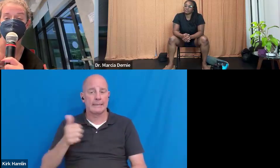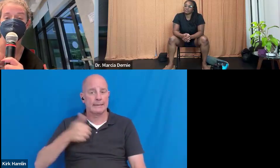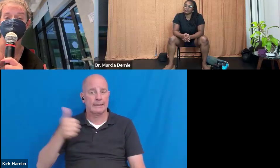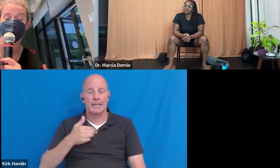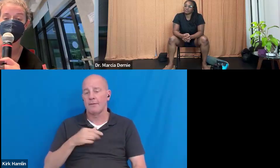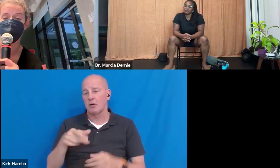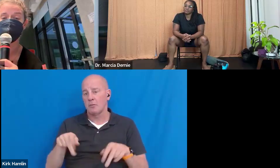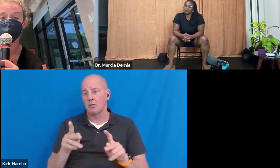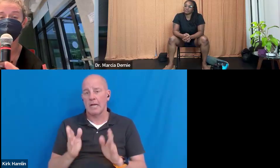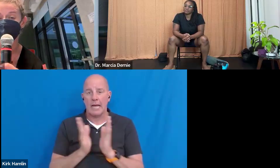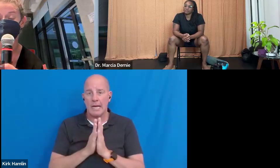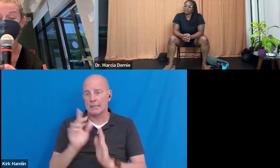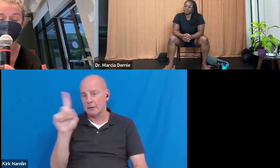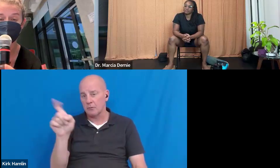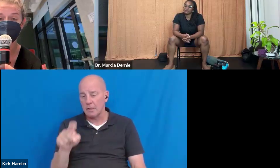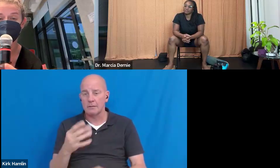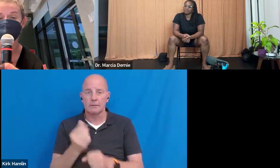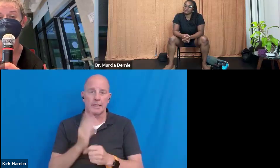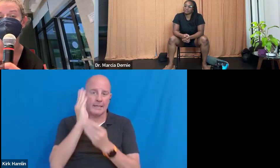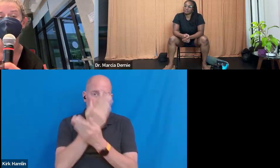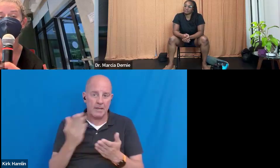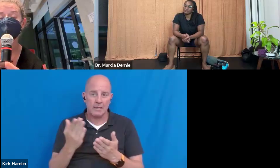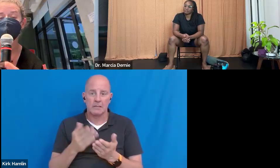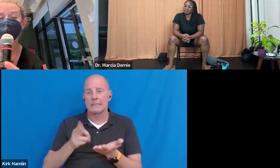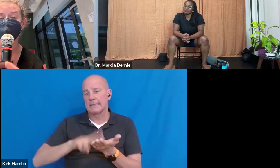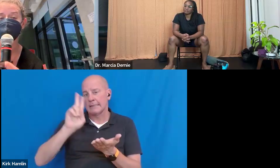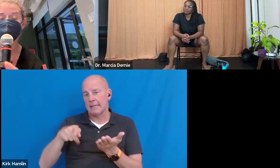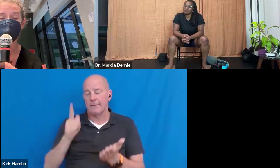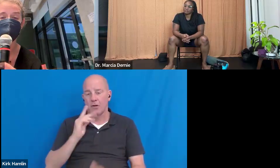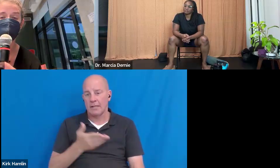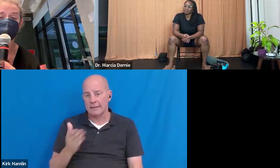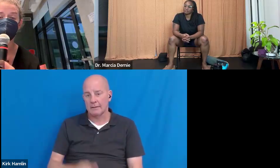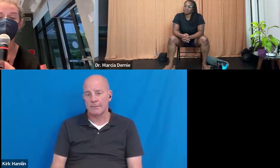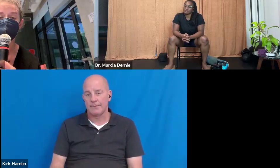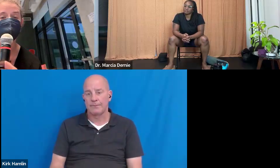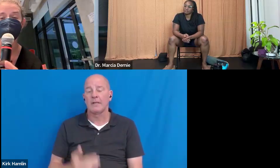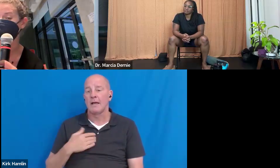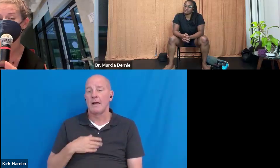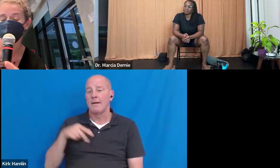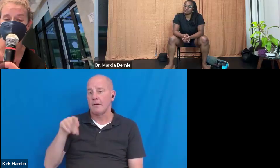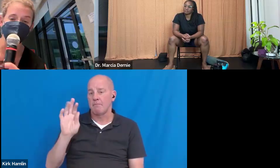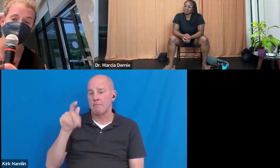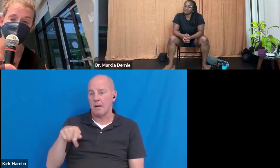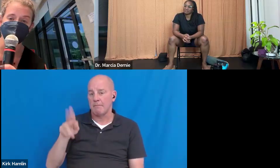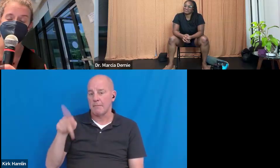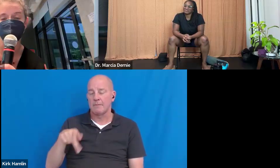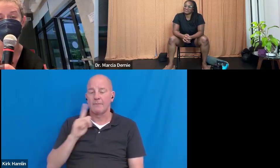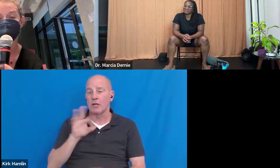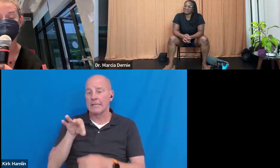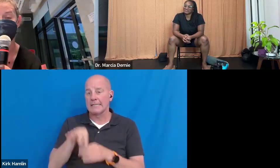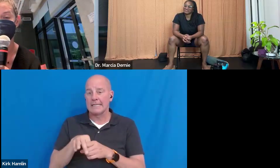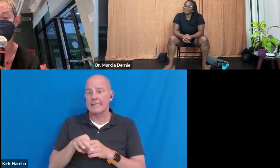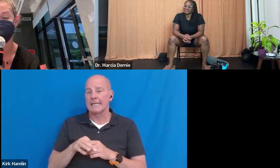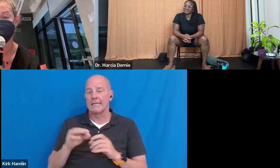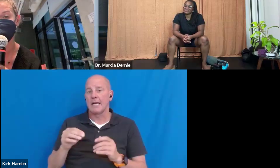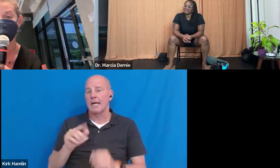ask your questions, get information, get signed up for things. There's a pop-up for tea and treats with DCC team